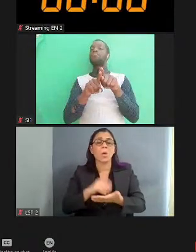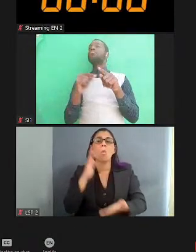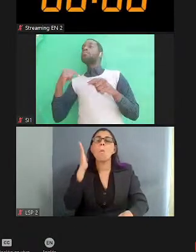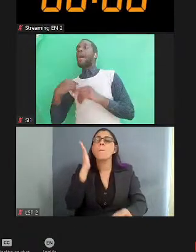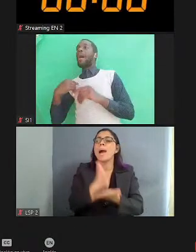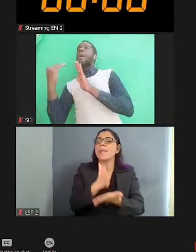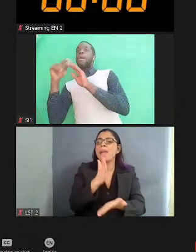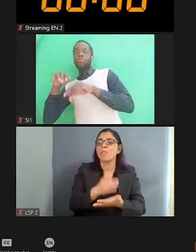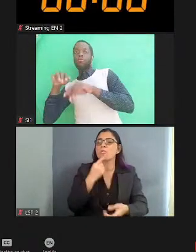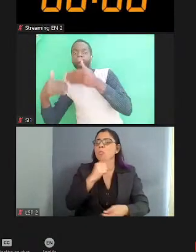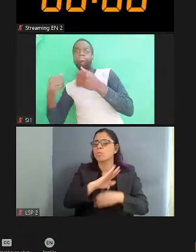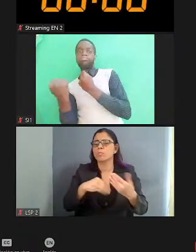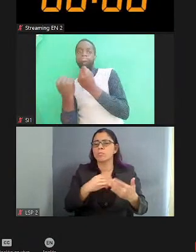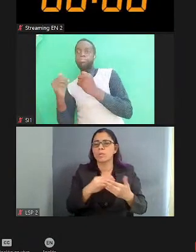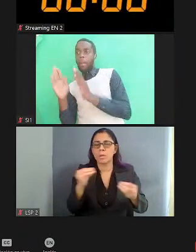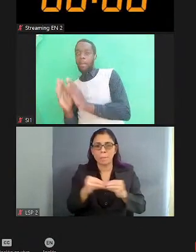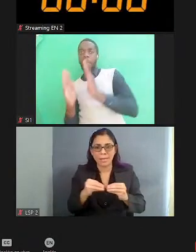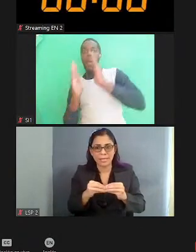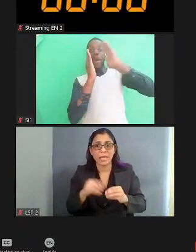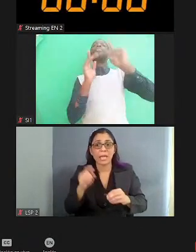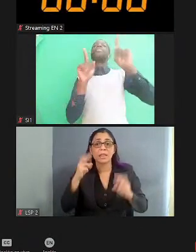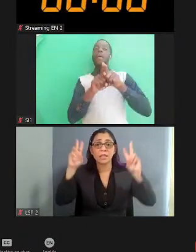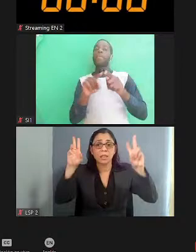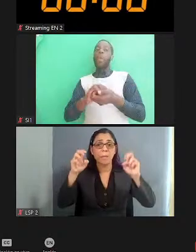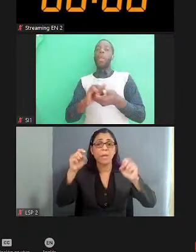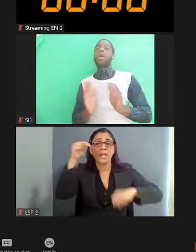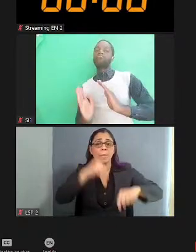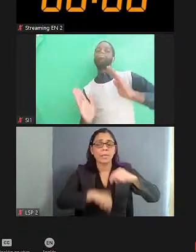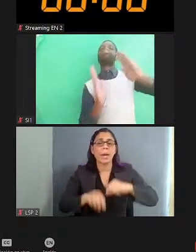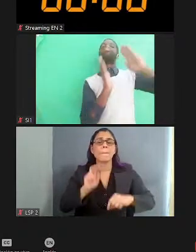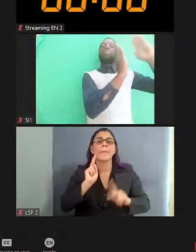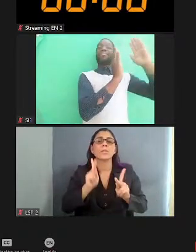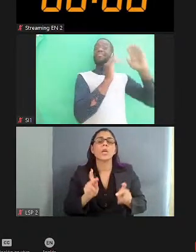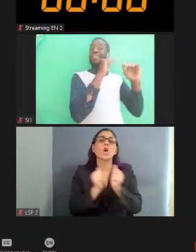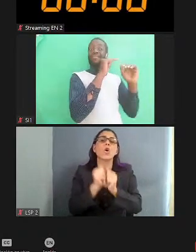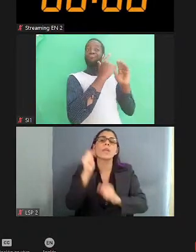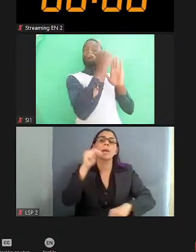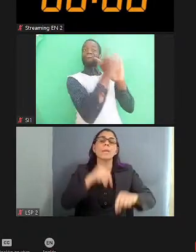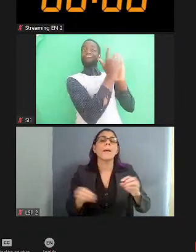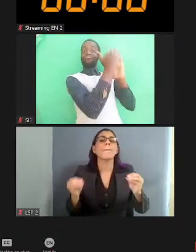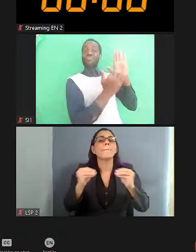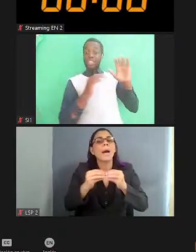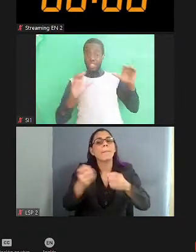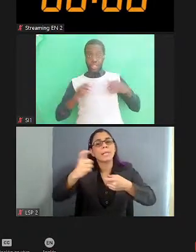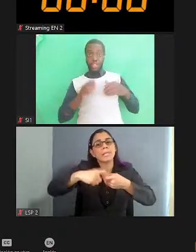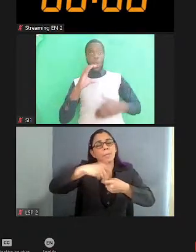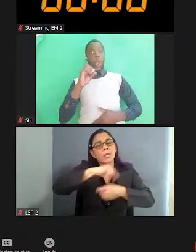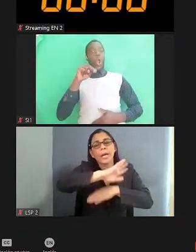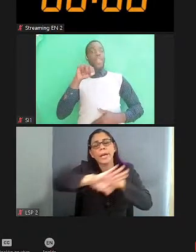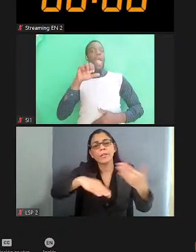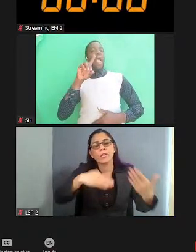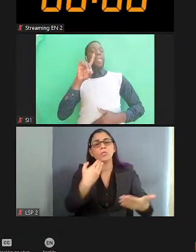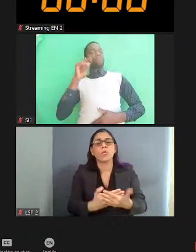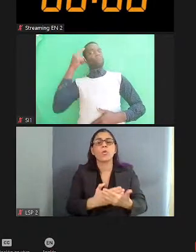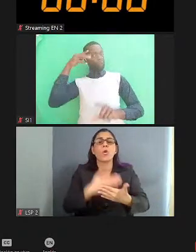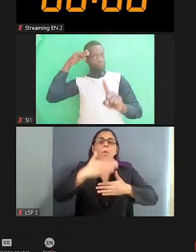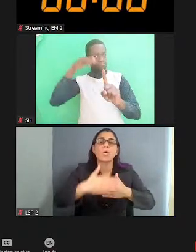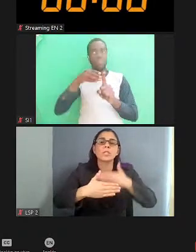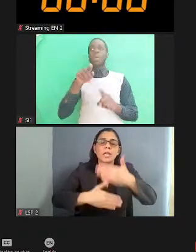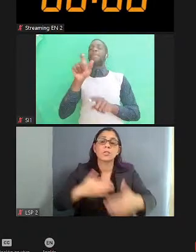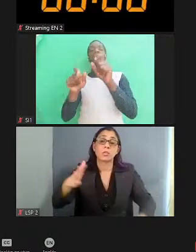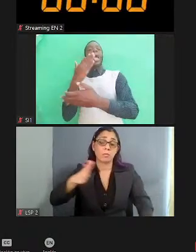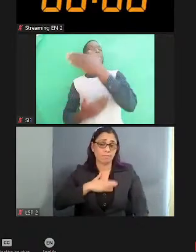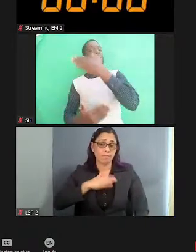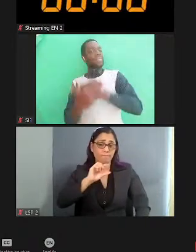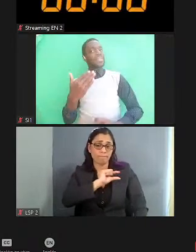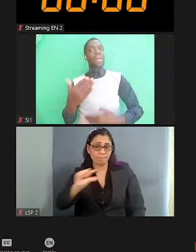actually a mandate of the convention and internal disability laws for persons with disabilities to participate in